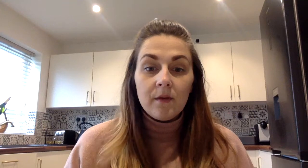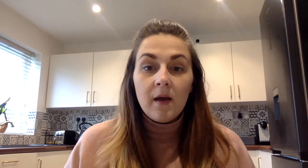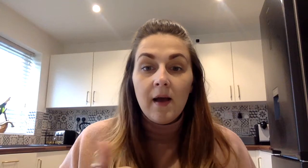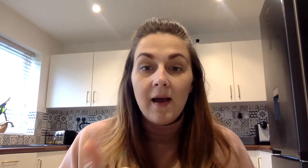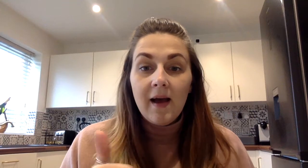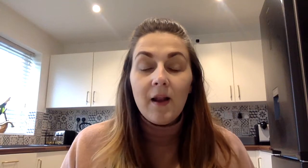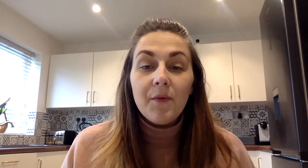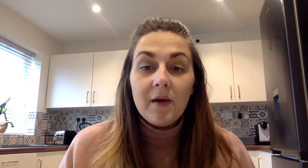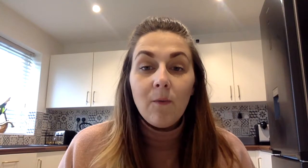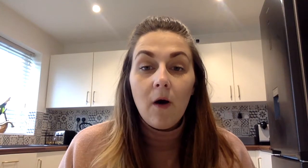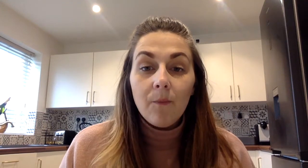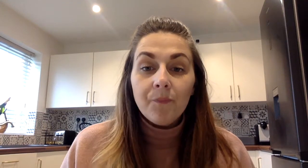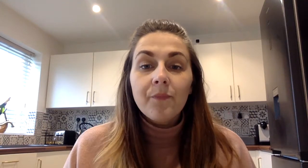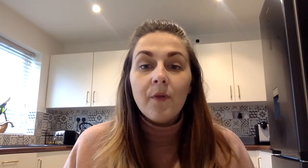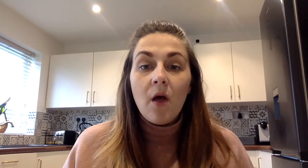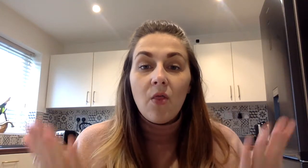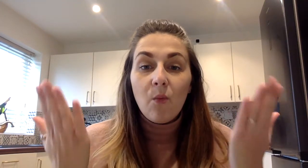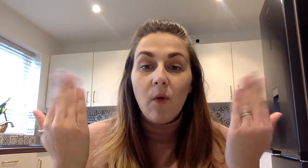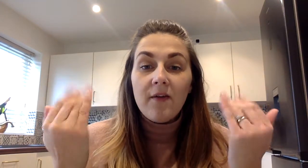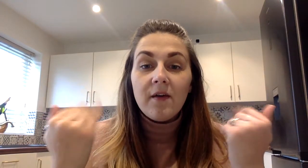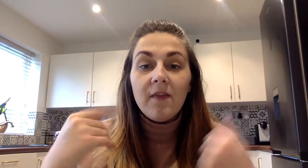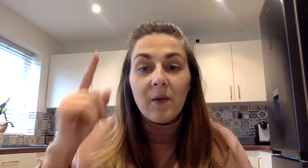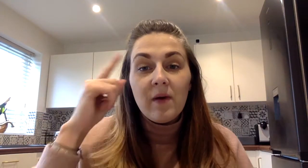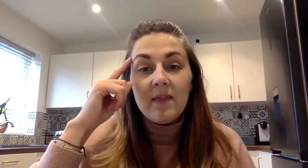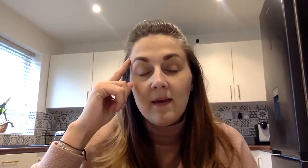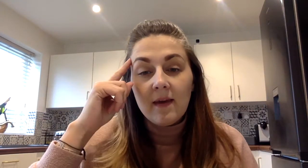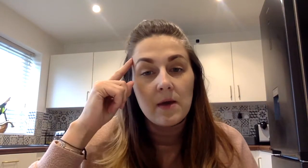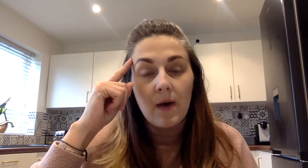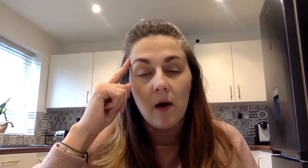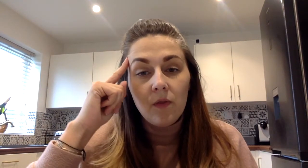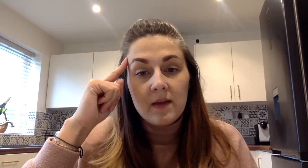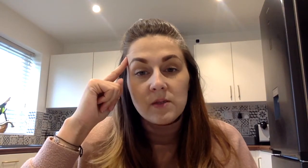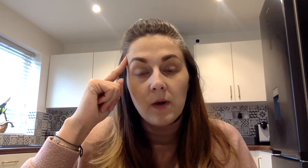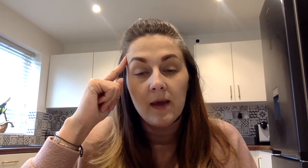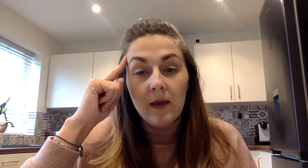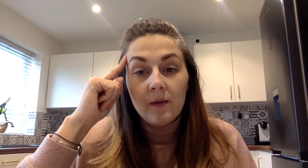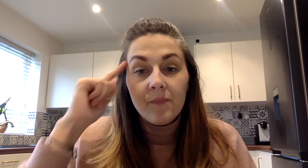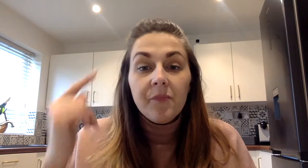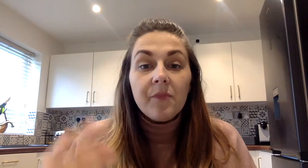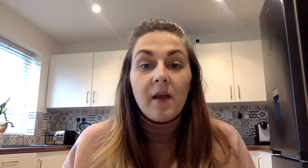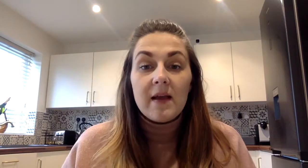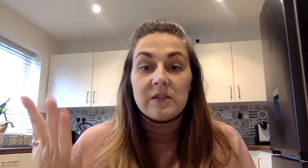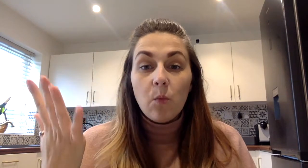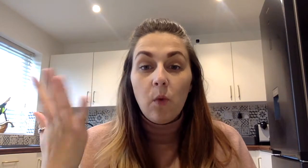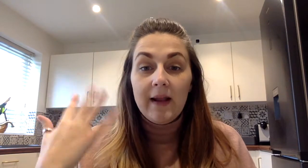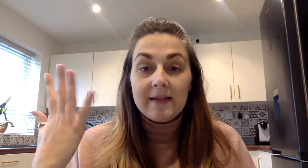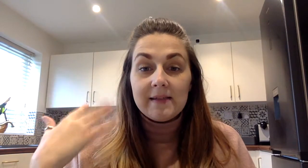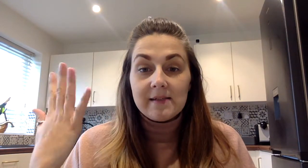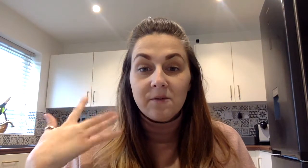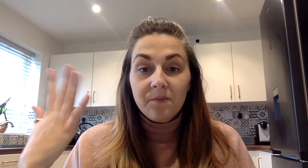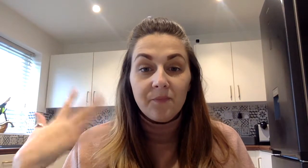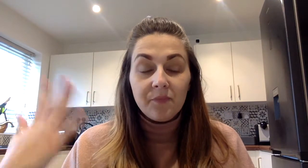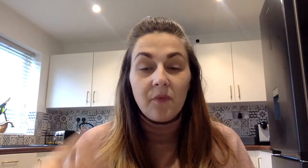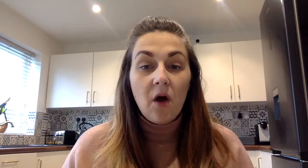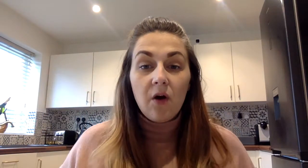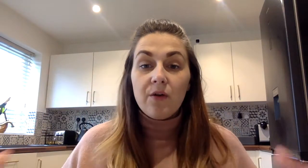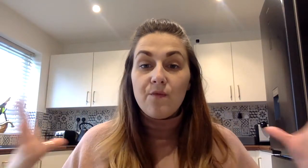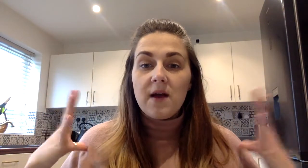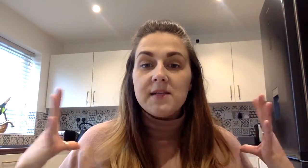Hello Year One. The weather that we're thinking about this week is wind. Are you ready